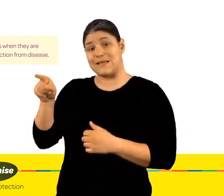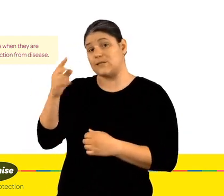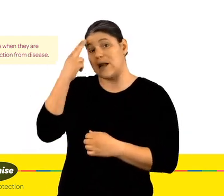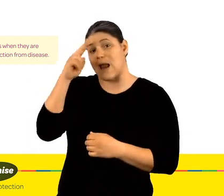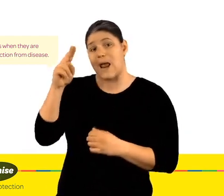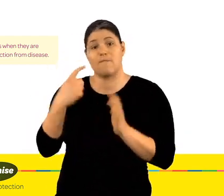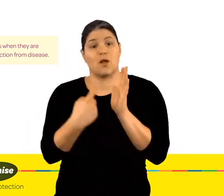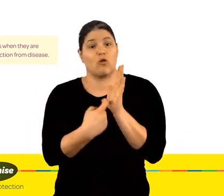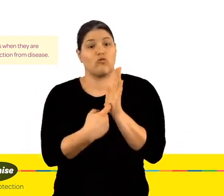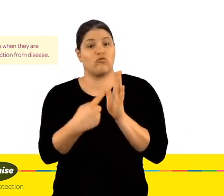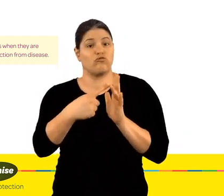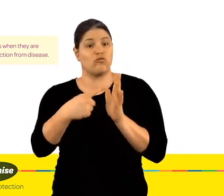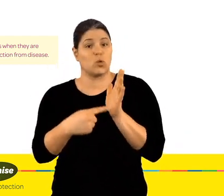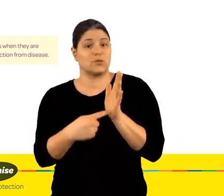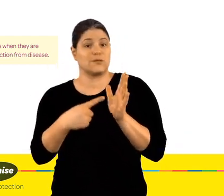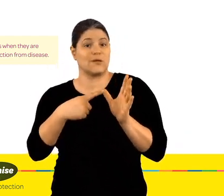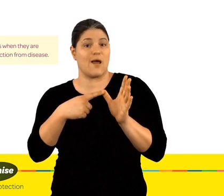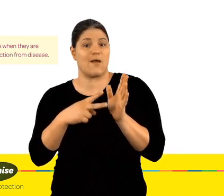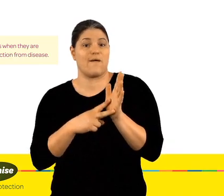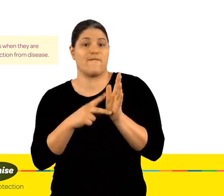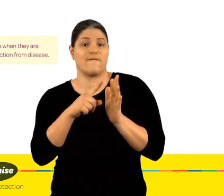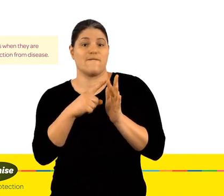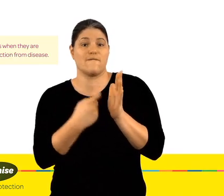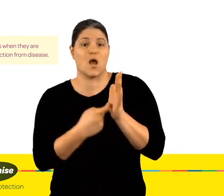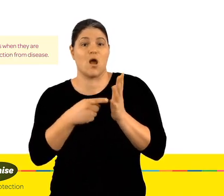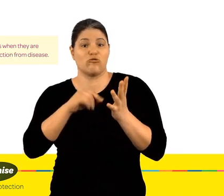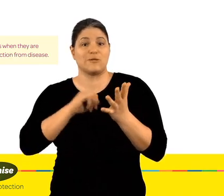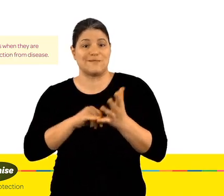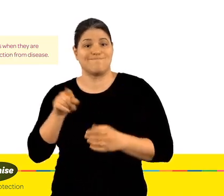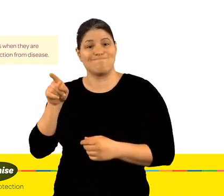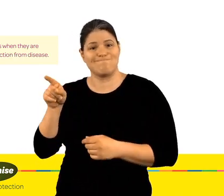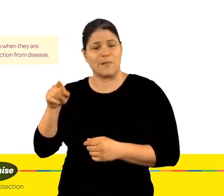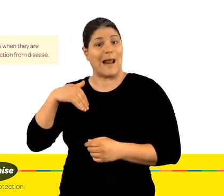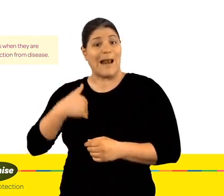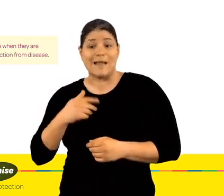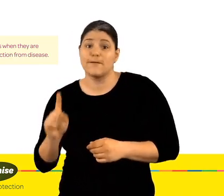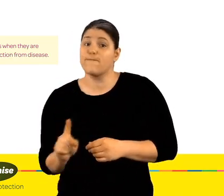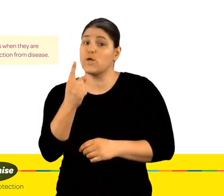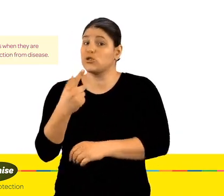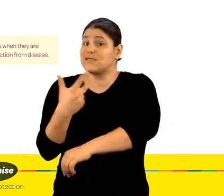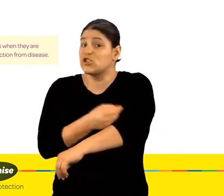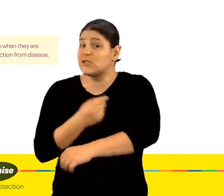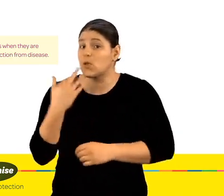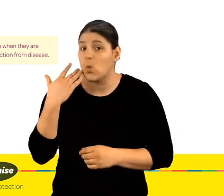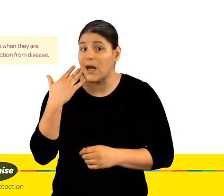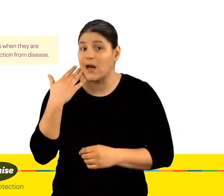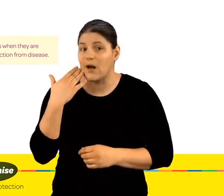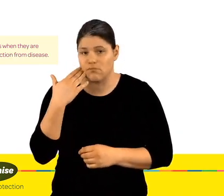Keep in mind, you need to begin immunisations against rotavirus before your child is 15 weeks old.